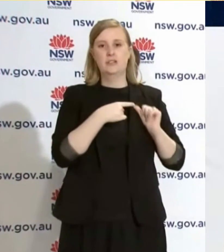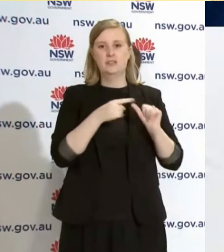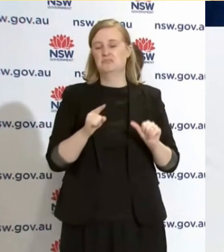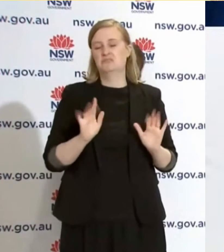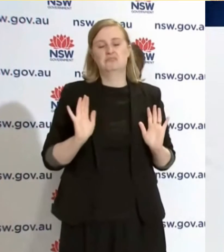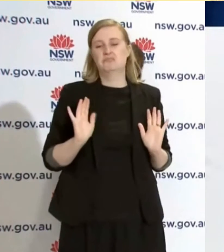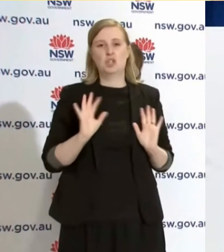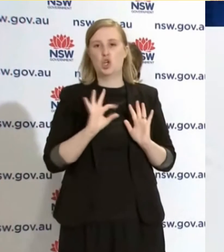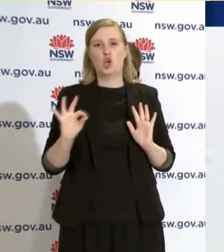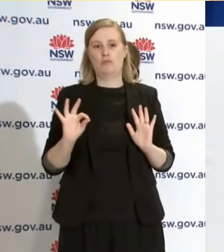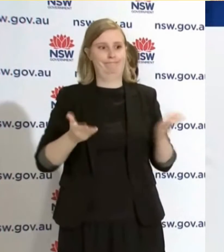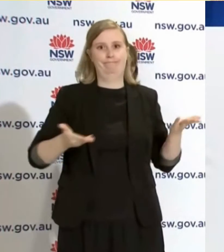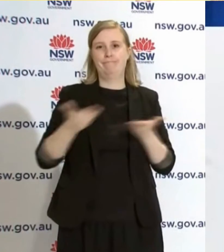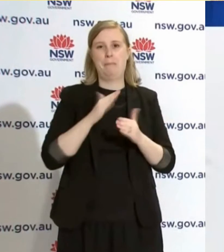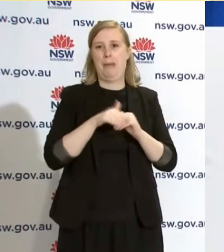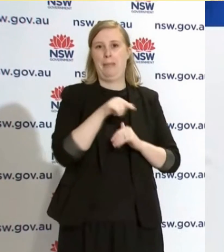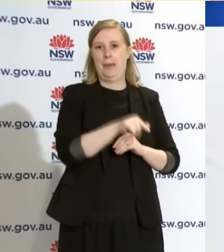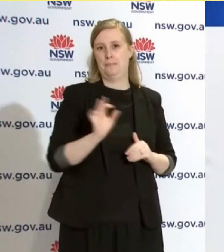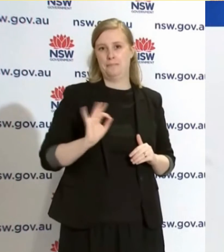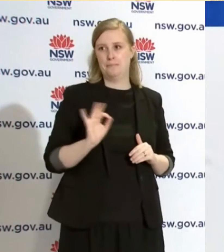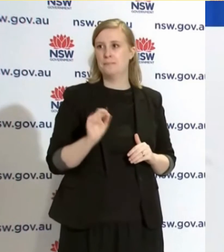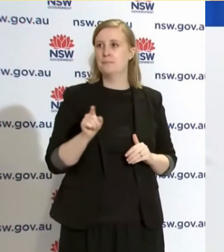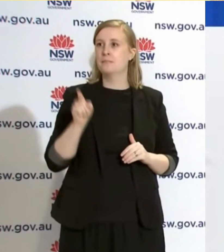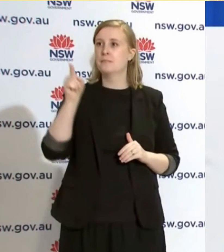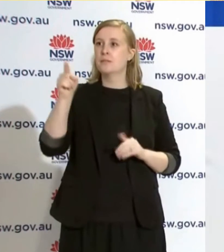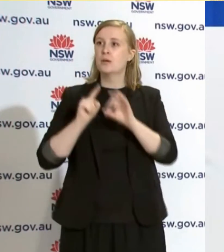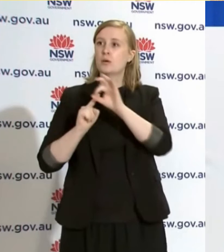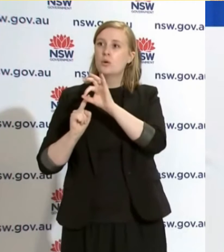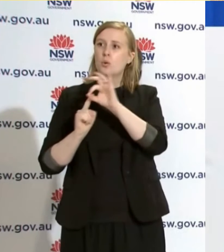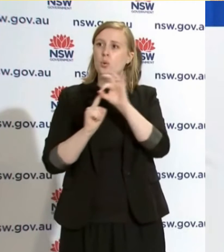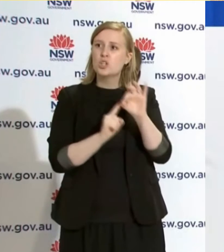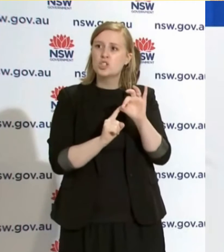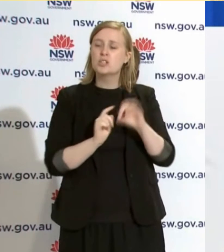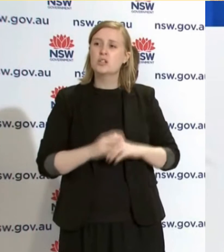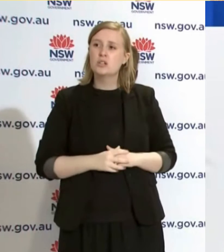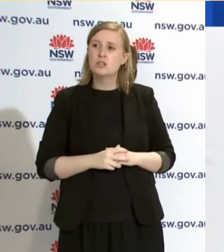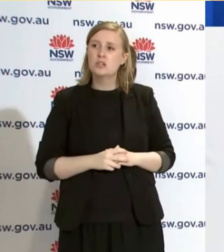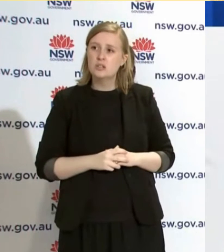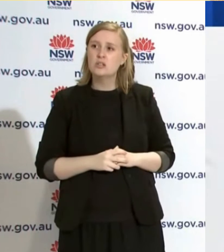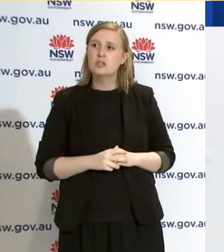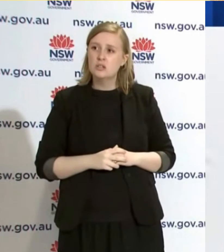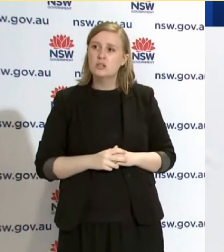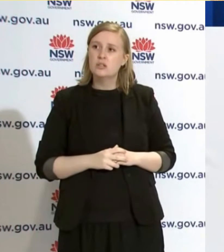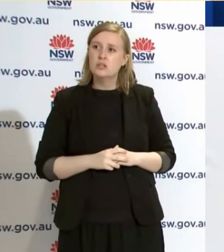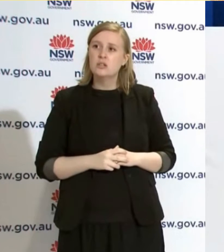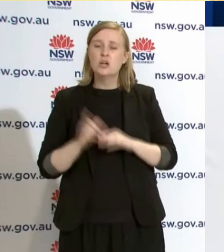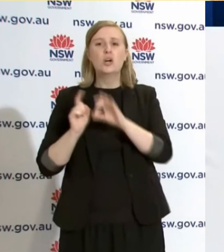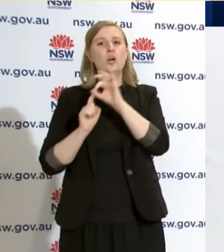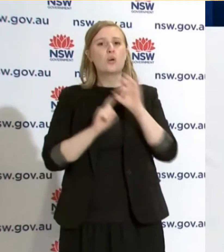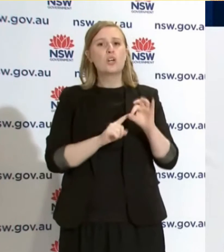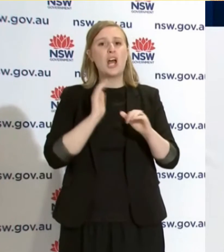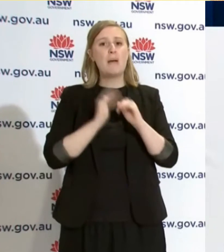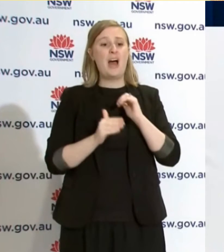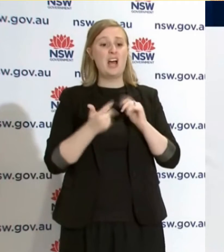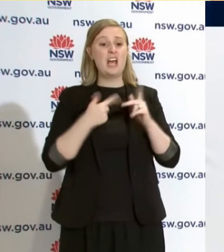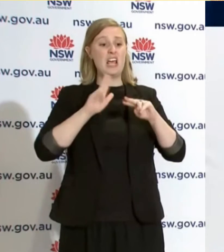should a fully vaccinated hairdresser with a fully vaccinated client be allowed to operate, but a fully vaccinated restaurant worker not be able to serve a coffee